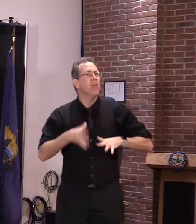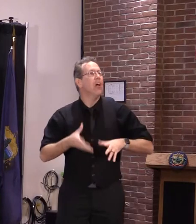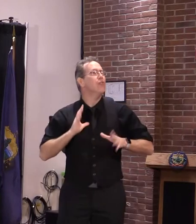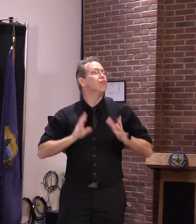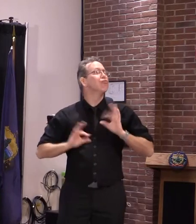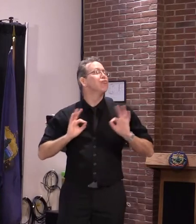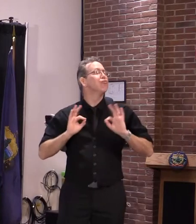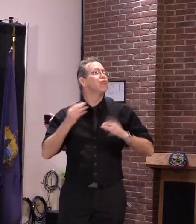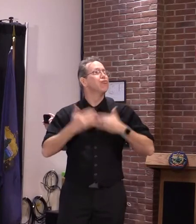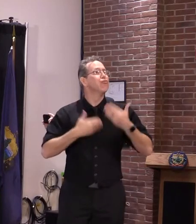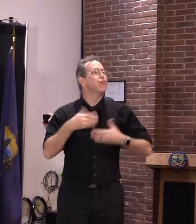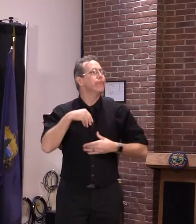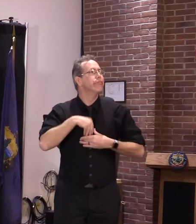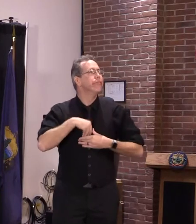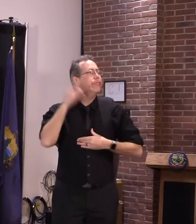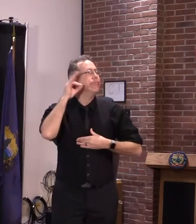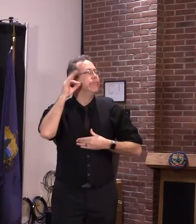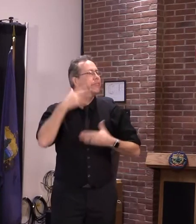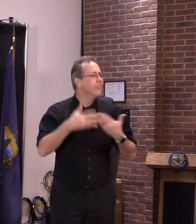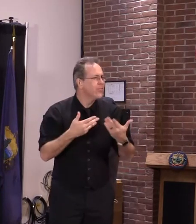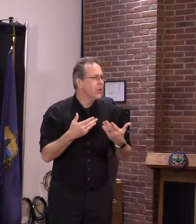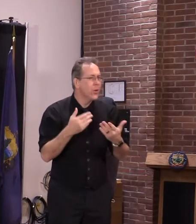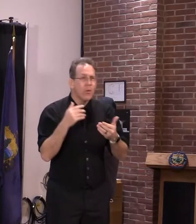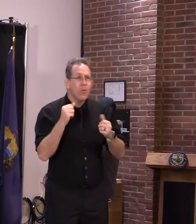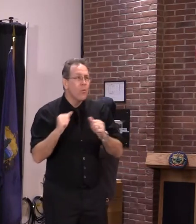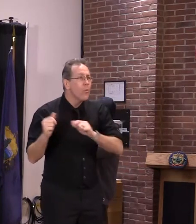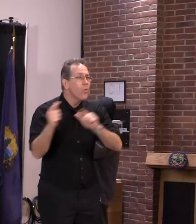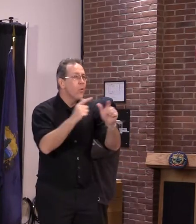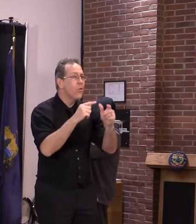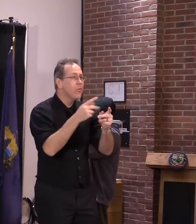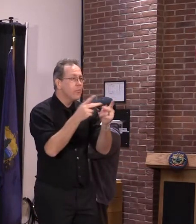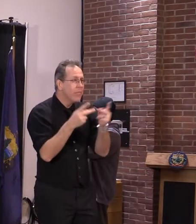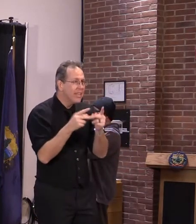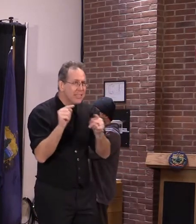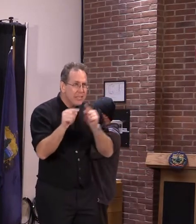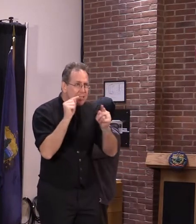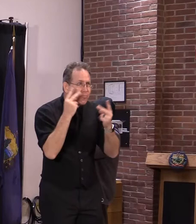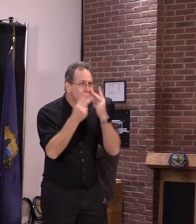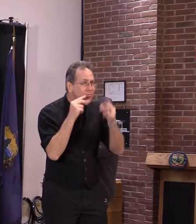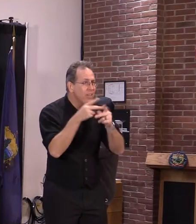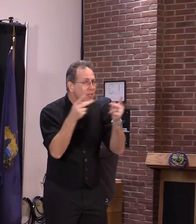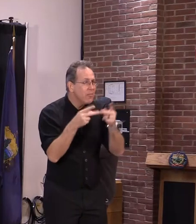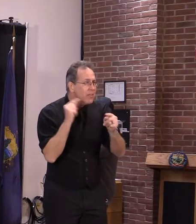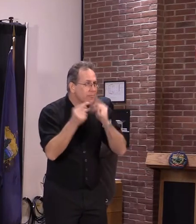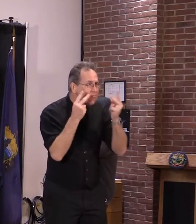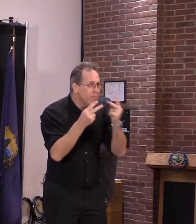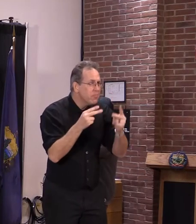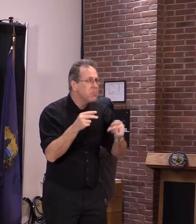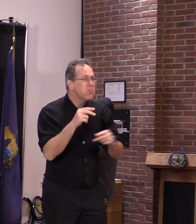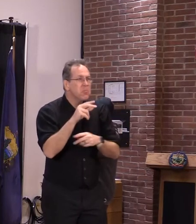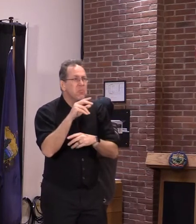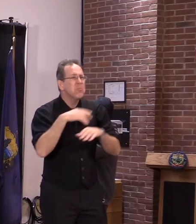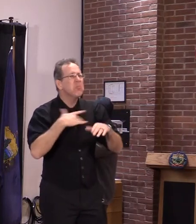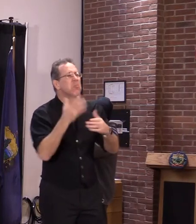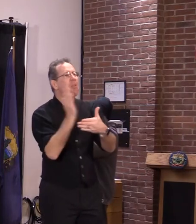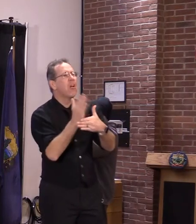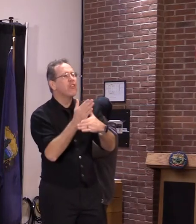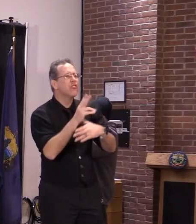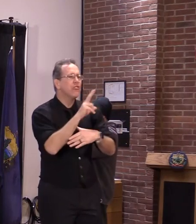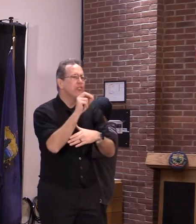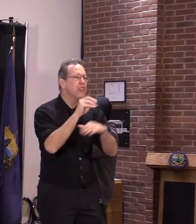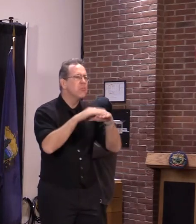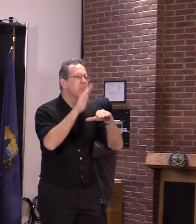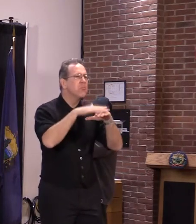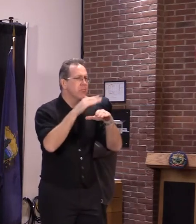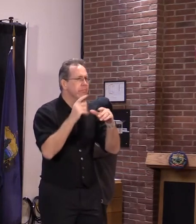across facilities right now, even when the outbreaks are in the 20s and 30s or more of people,